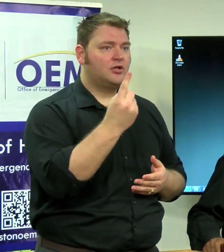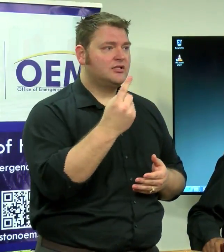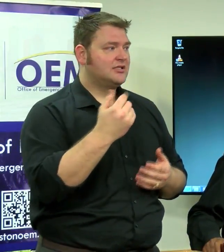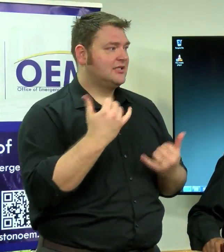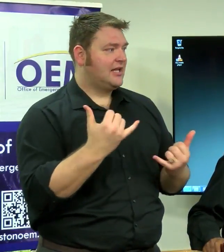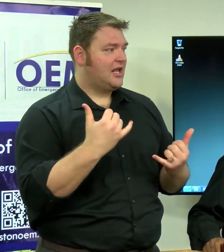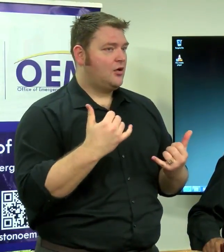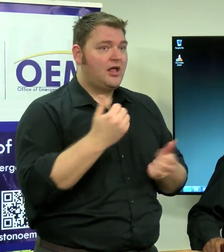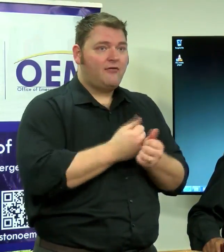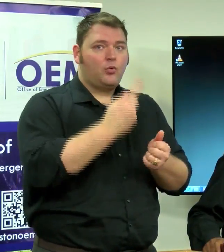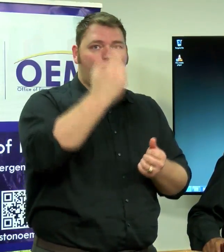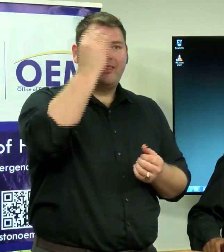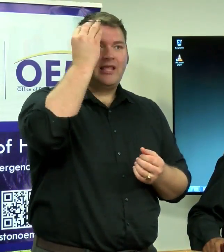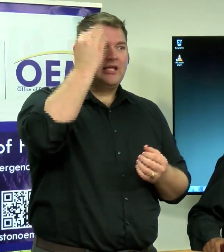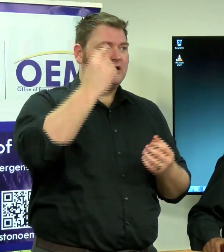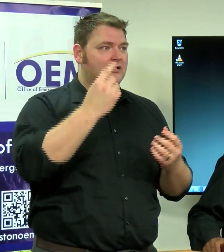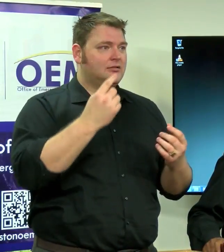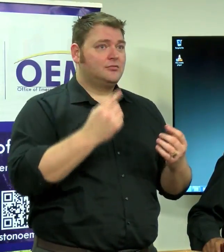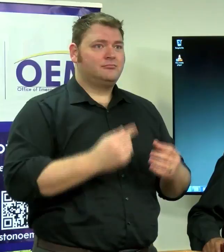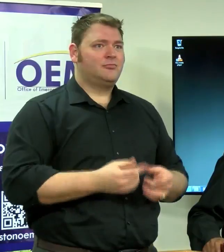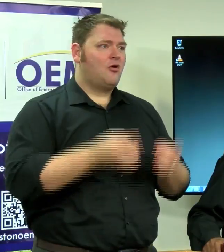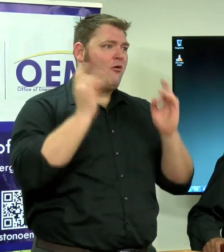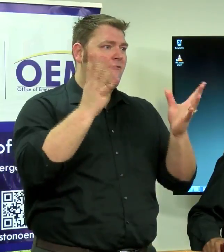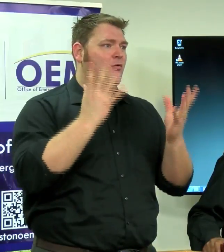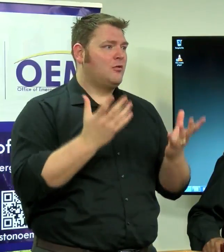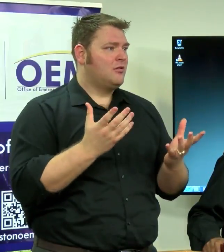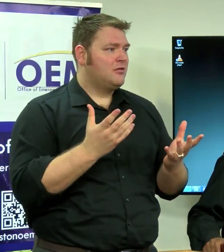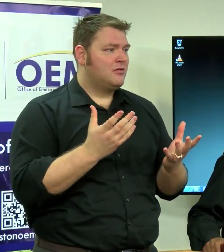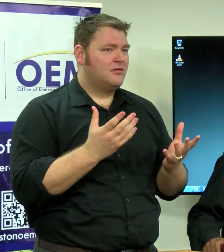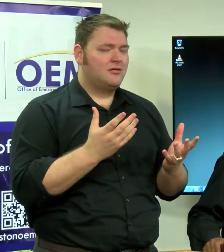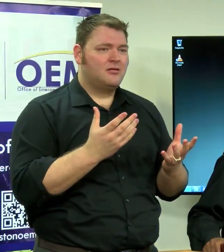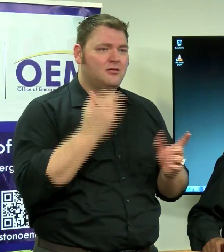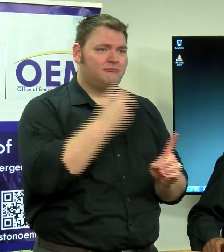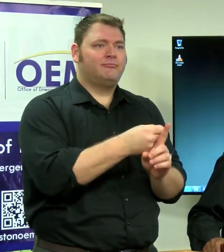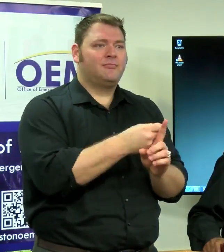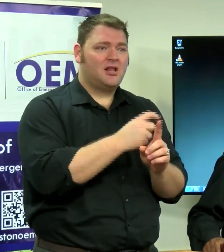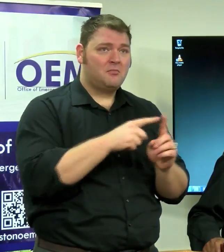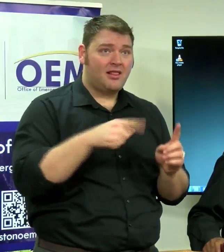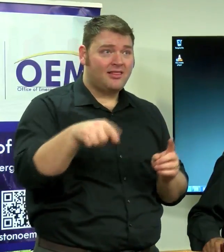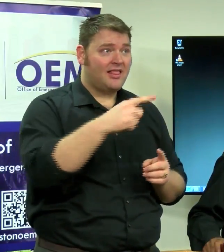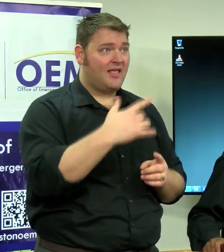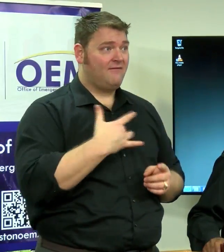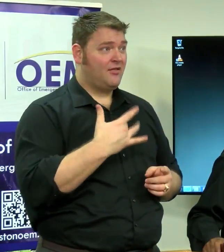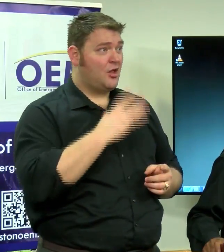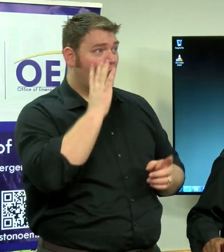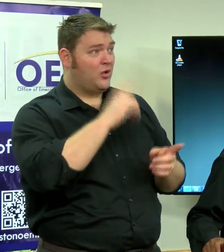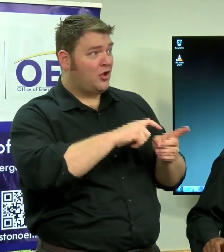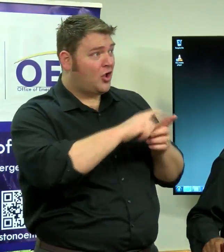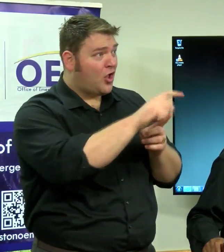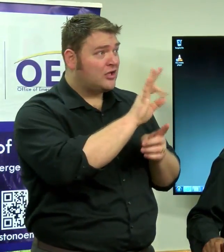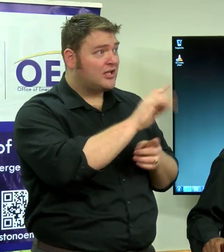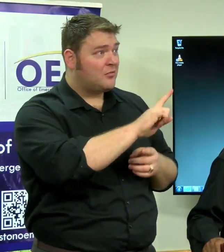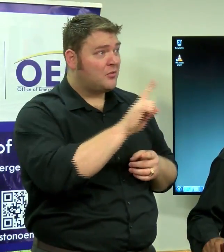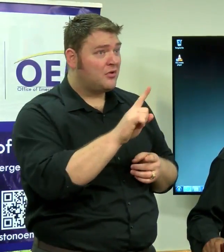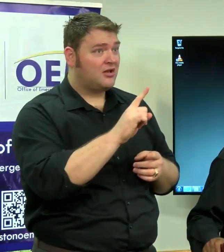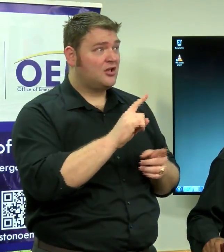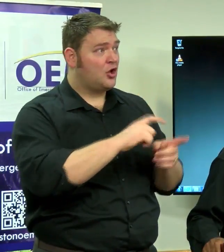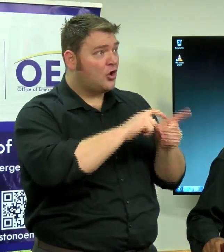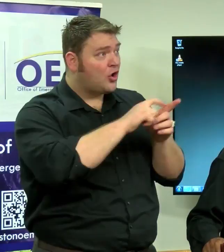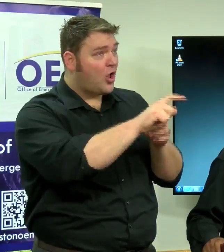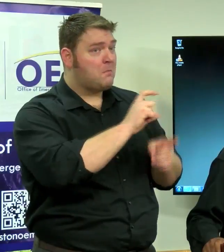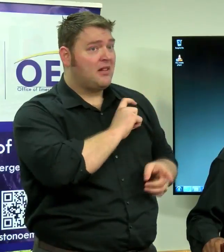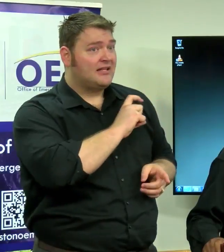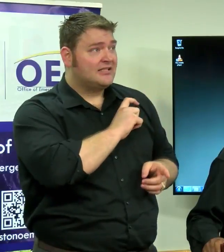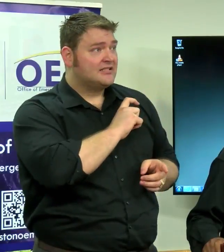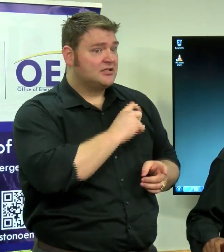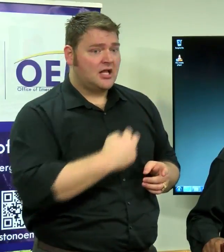though this is a tragic event. And they're concerned that if they call 911, if they call the police, if they're